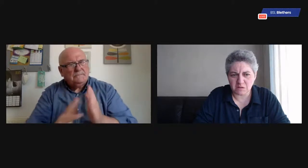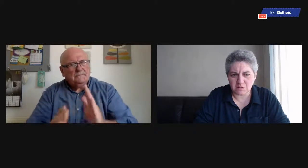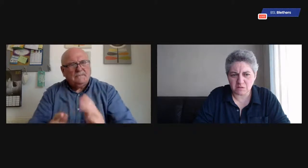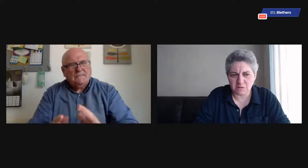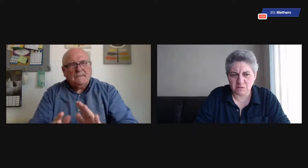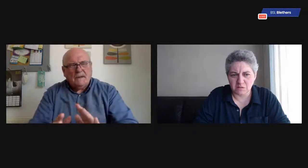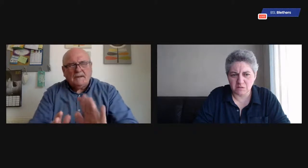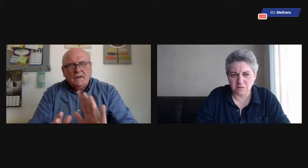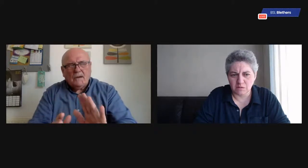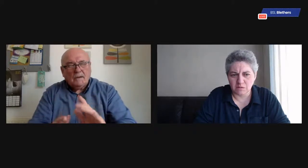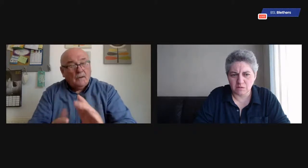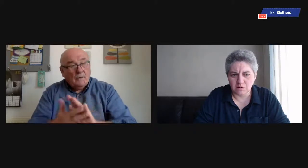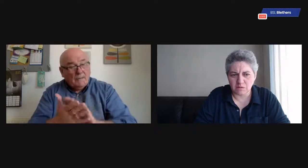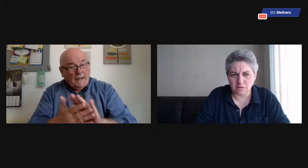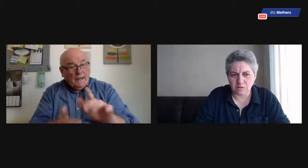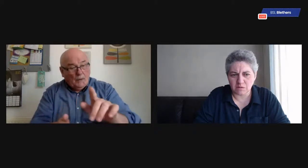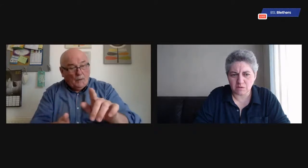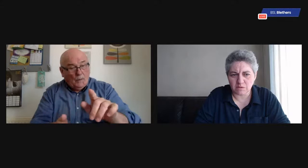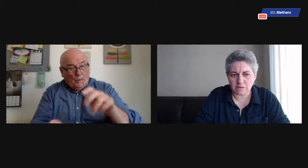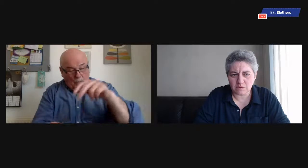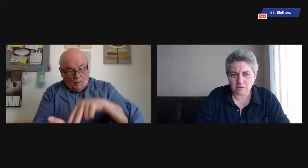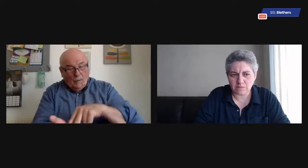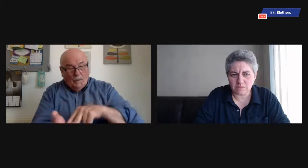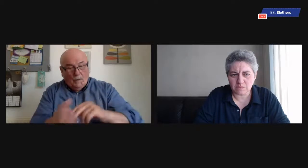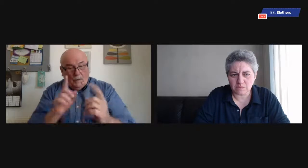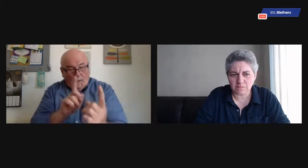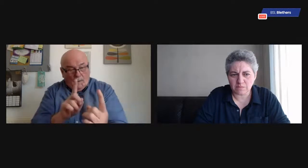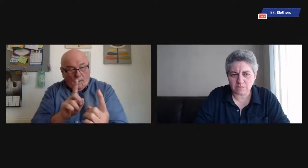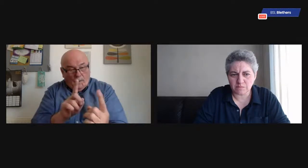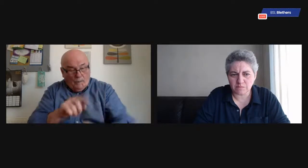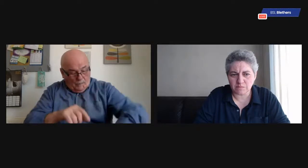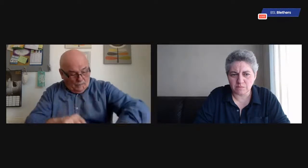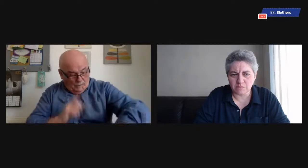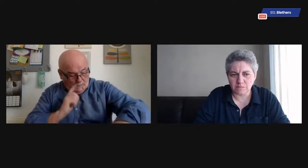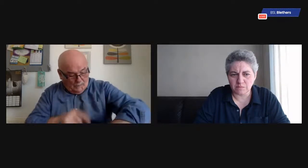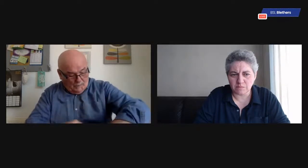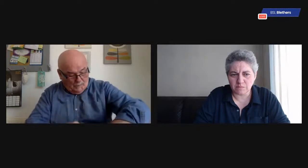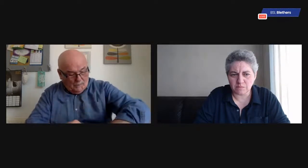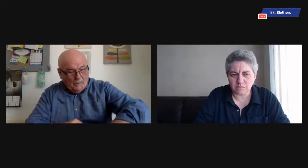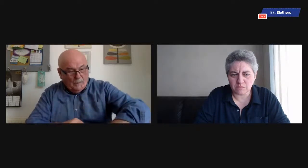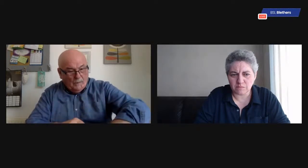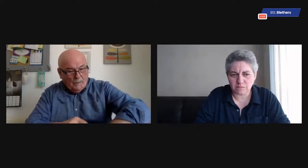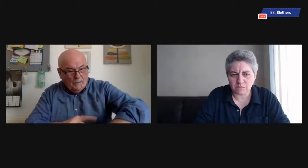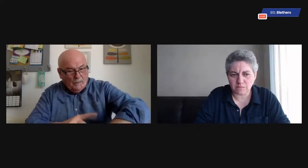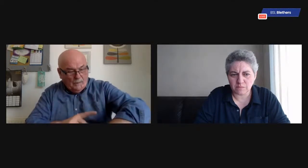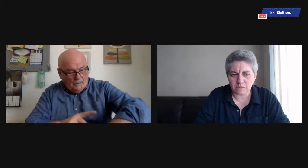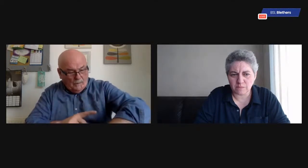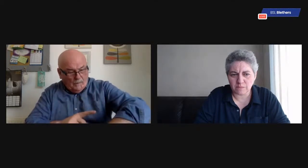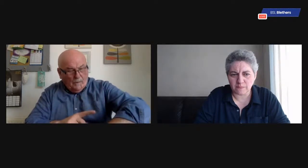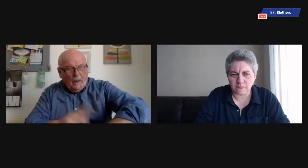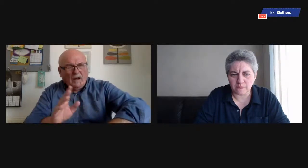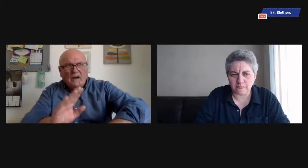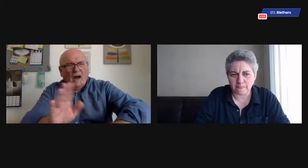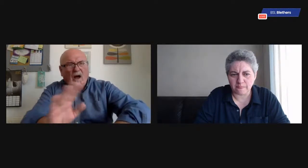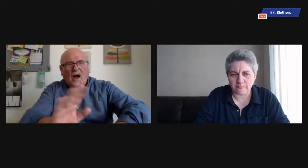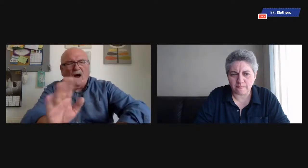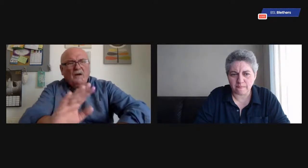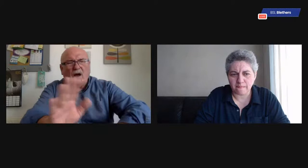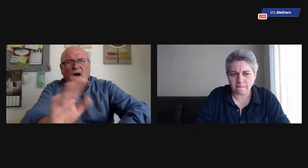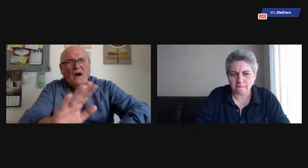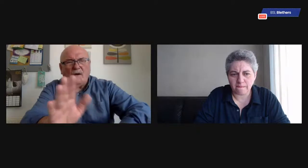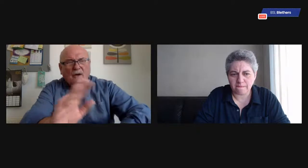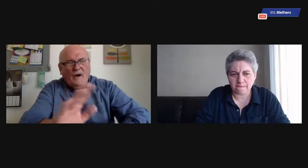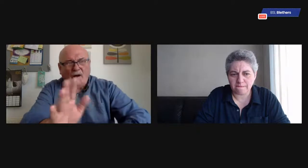Now, deaf people will maybe say, "Oh, half an hour," but what they're meaning is they're saying when you arrived